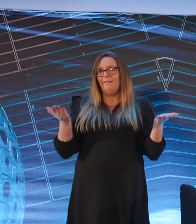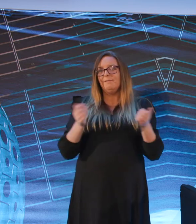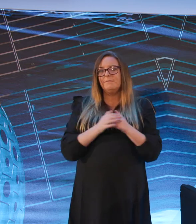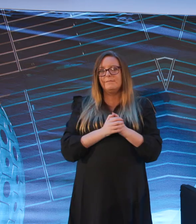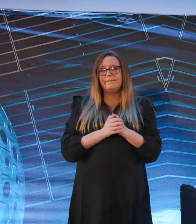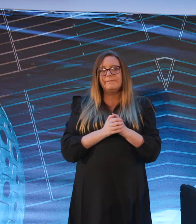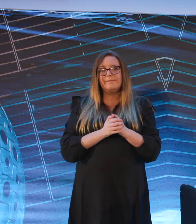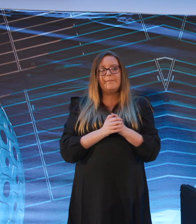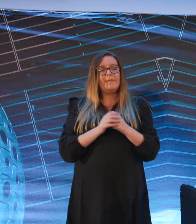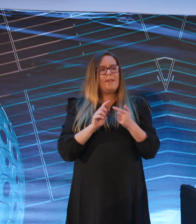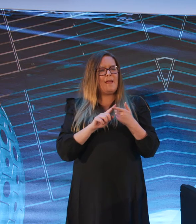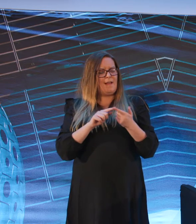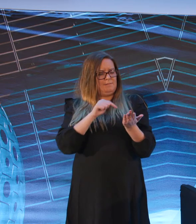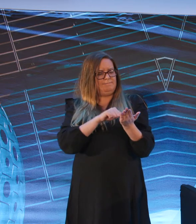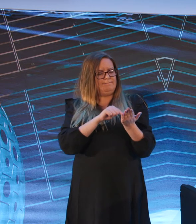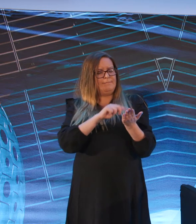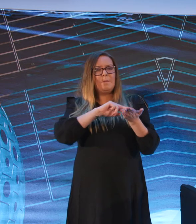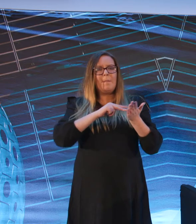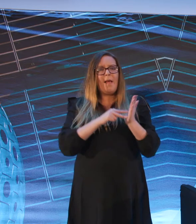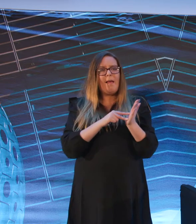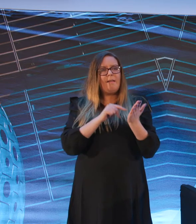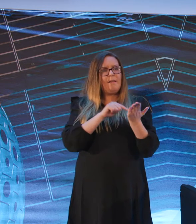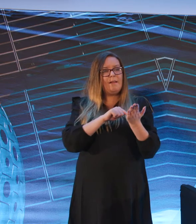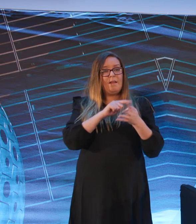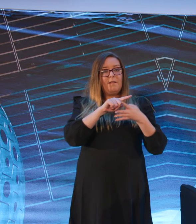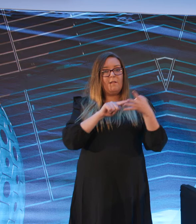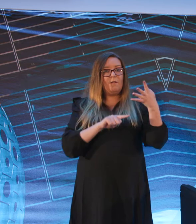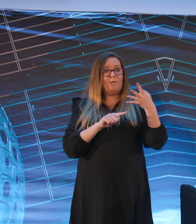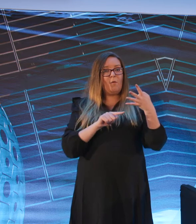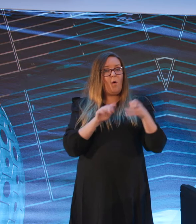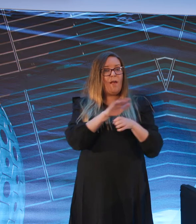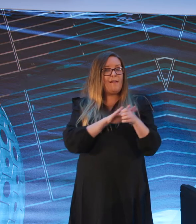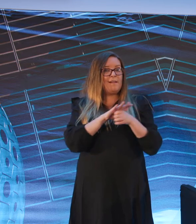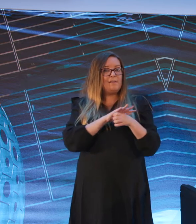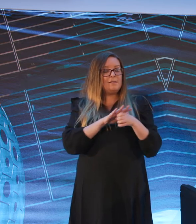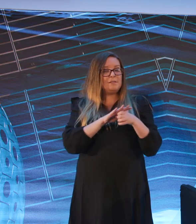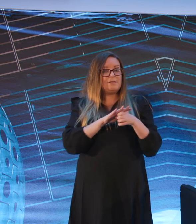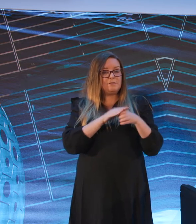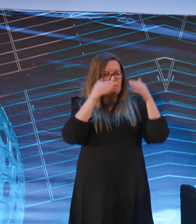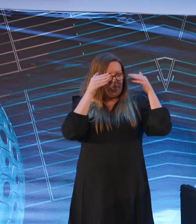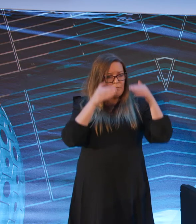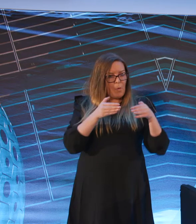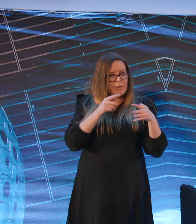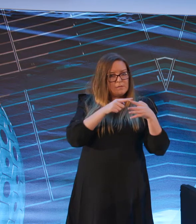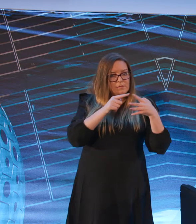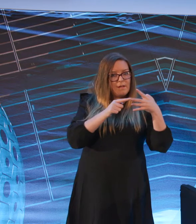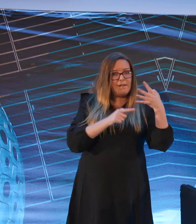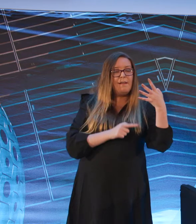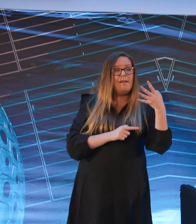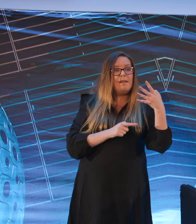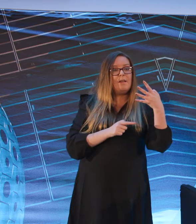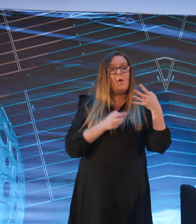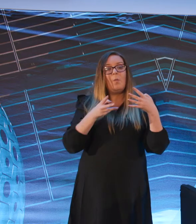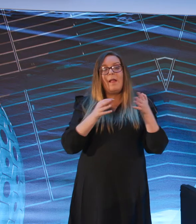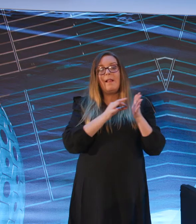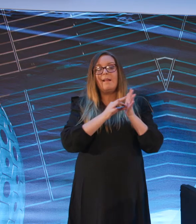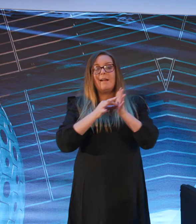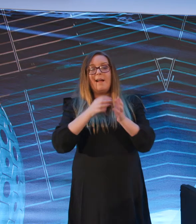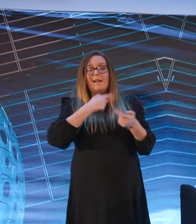at the heart of our plan are four areas of focus that we will guide our path ahead.